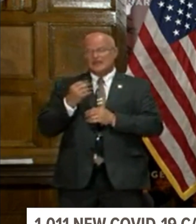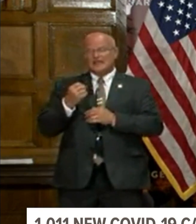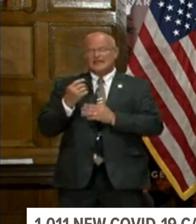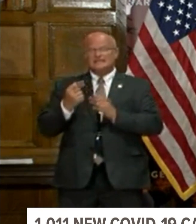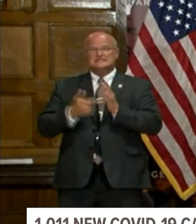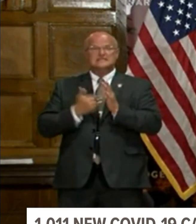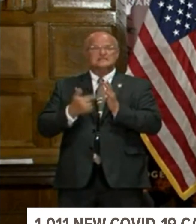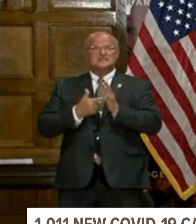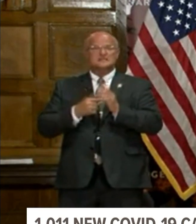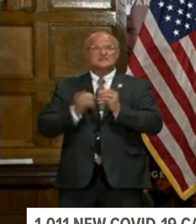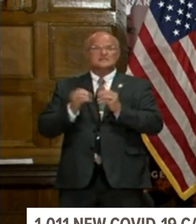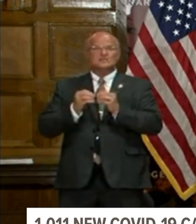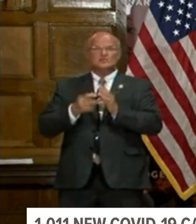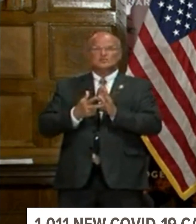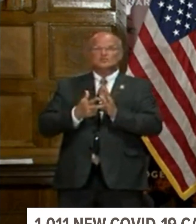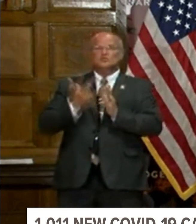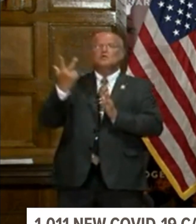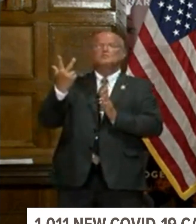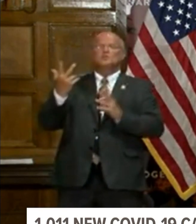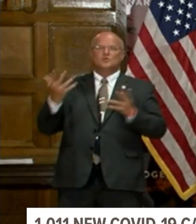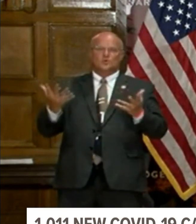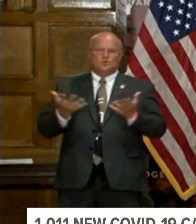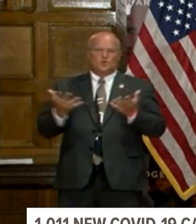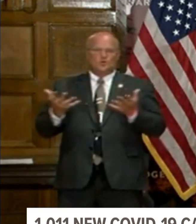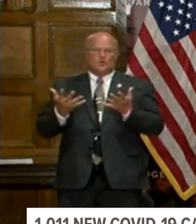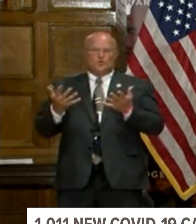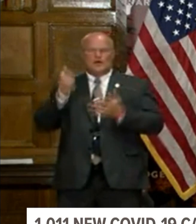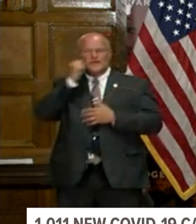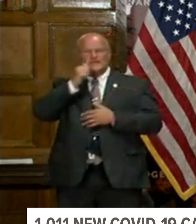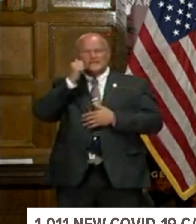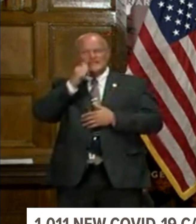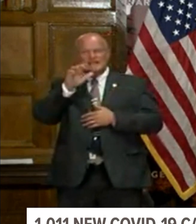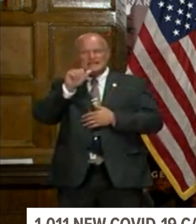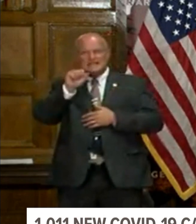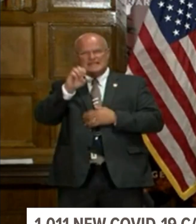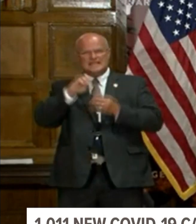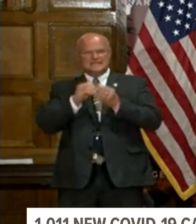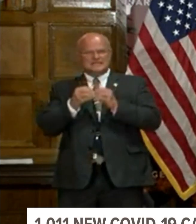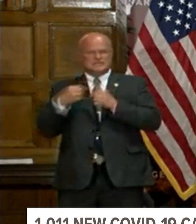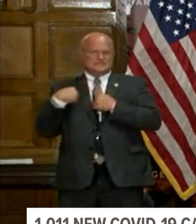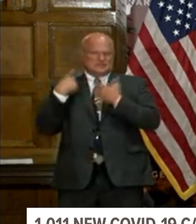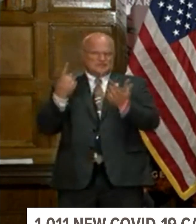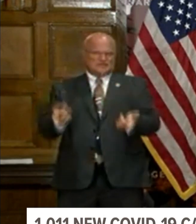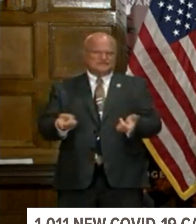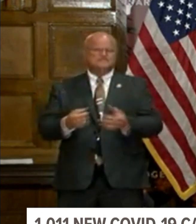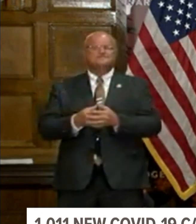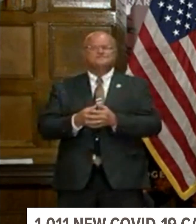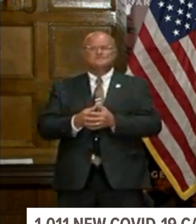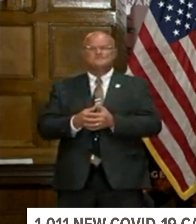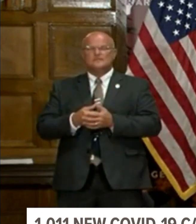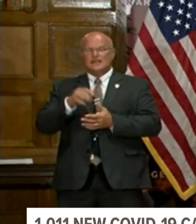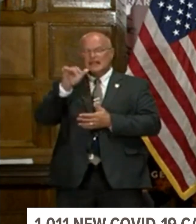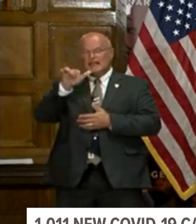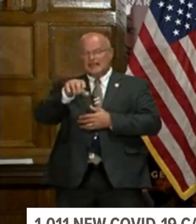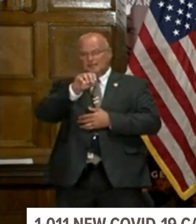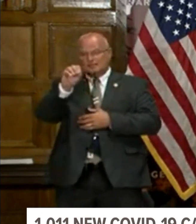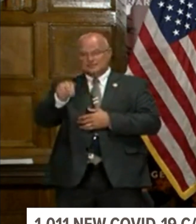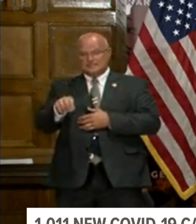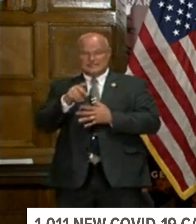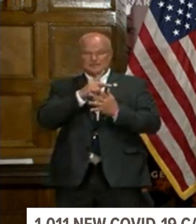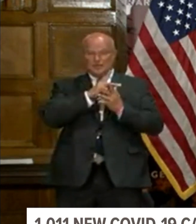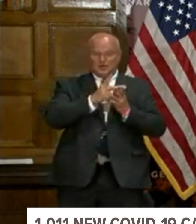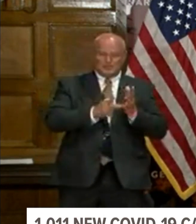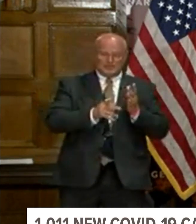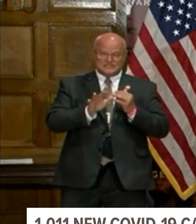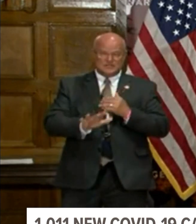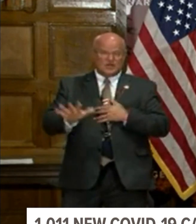in some cases, it's even close to triple what the daily case numbers are. And then we took that percentage of the